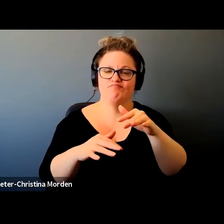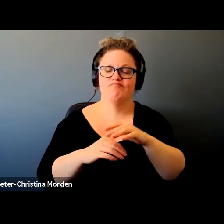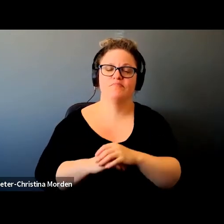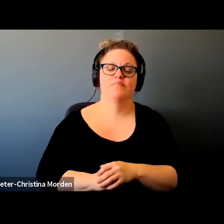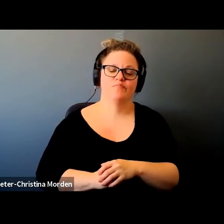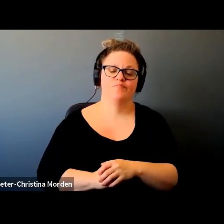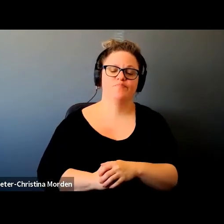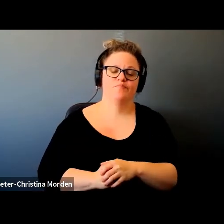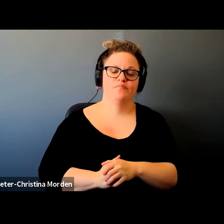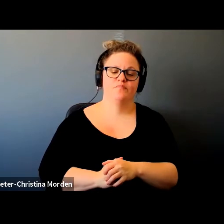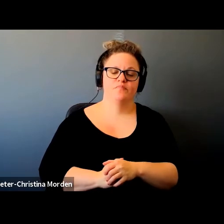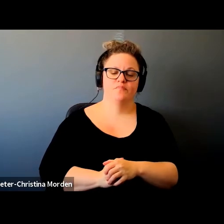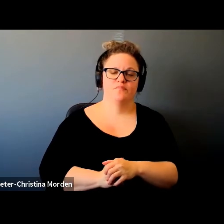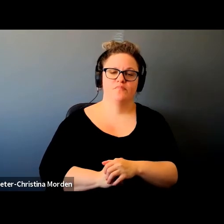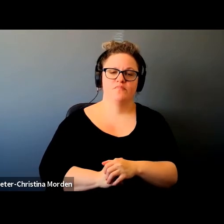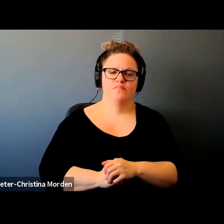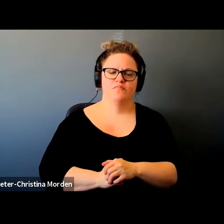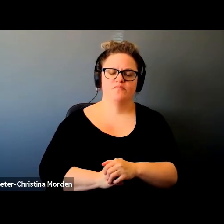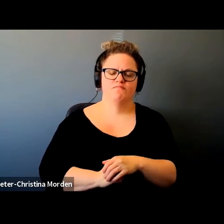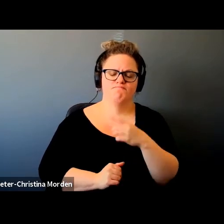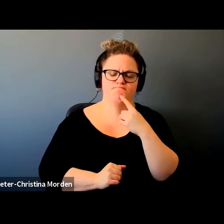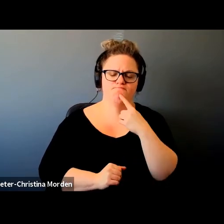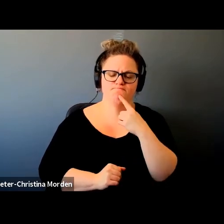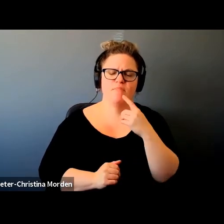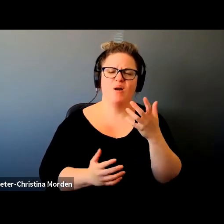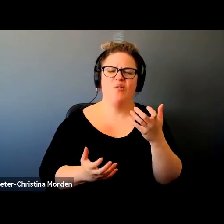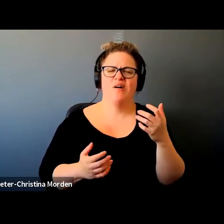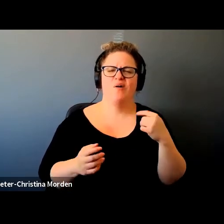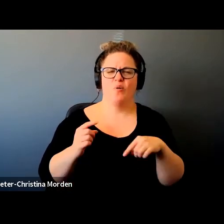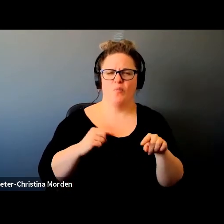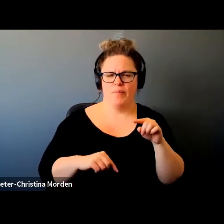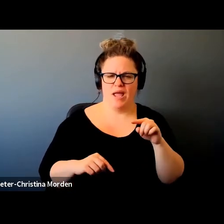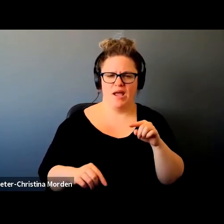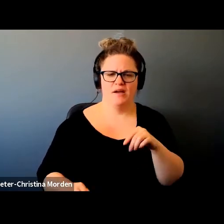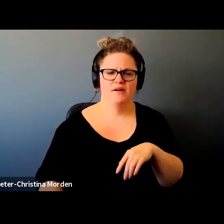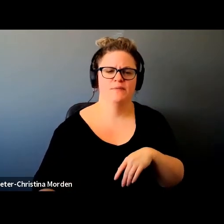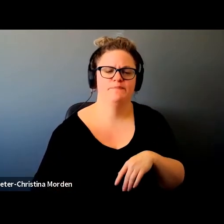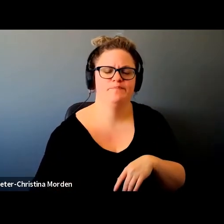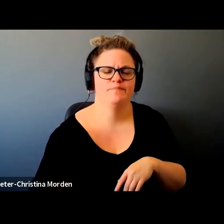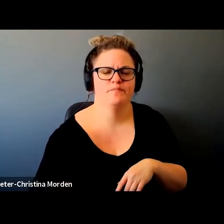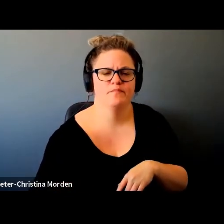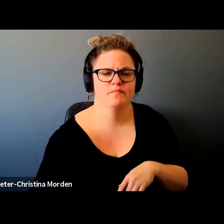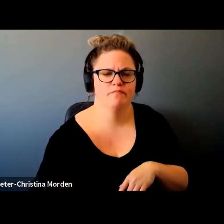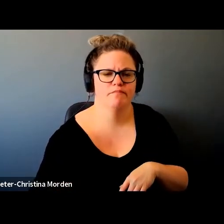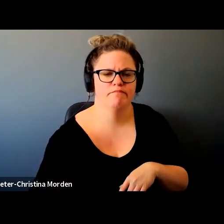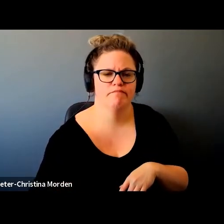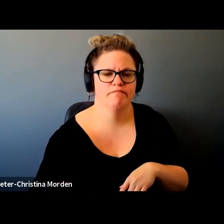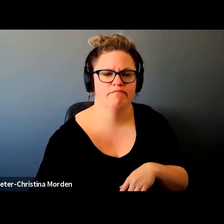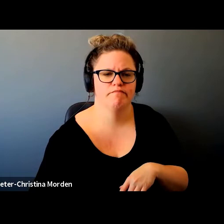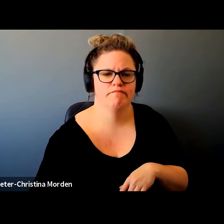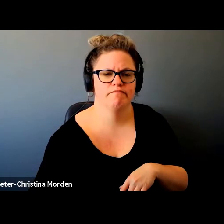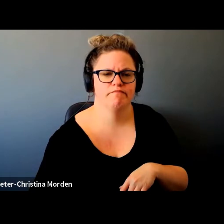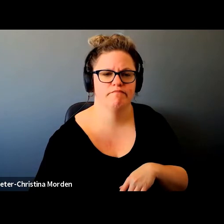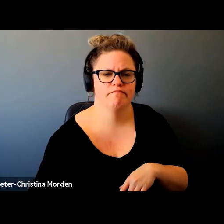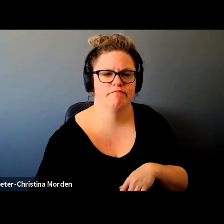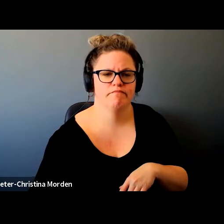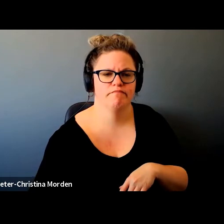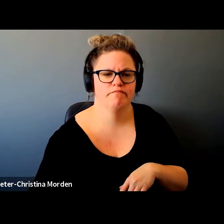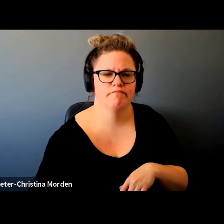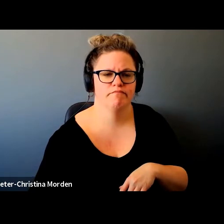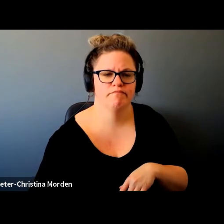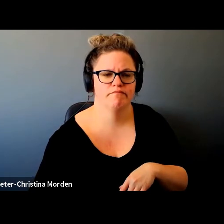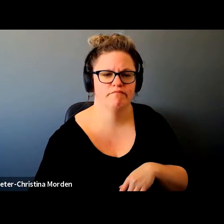I want to go back to what I think is what I'm going to call the strategic limitations of a project, because if